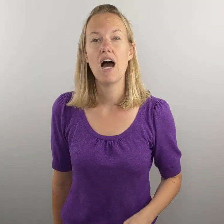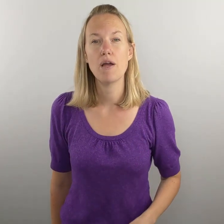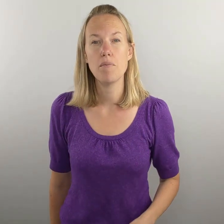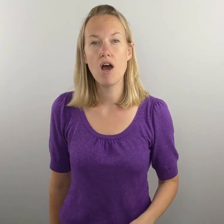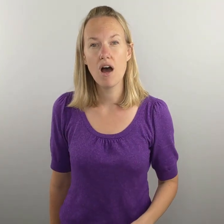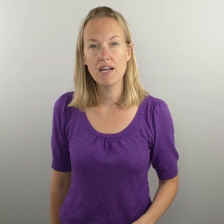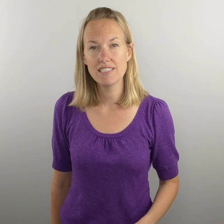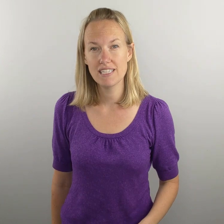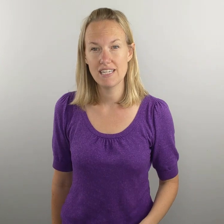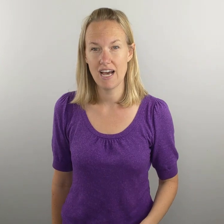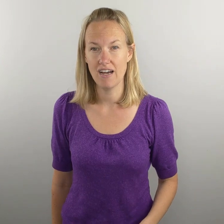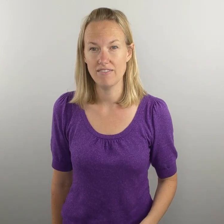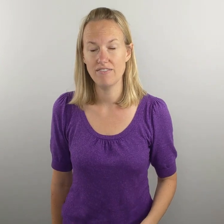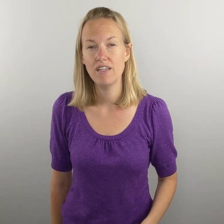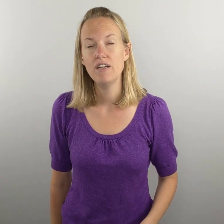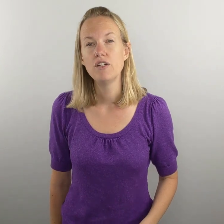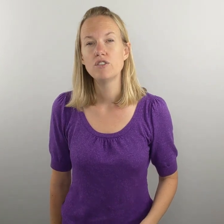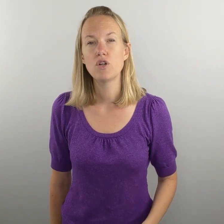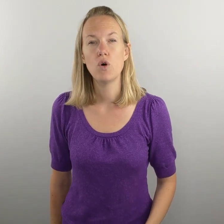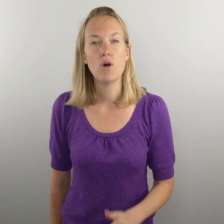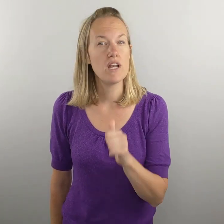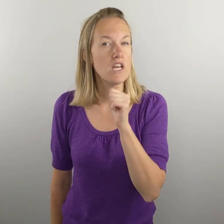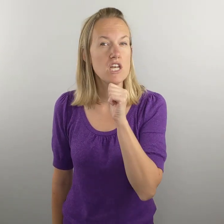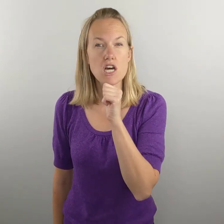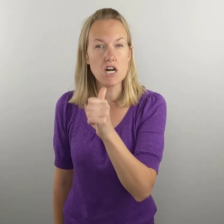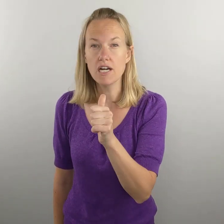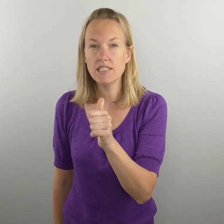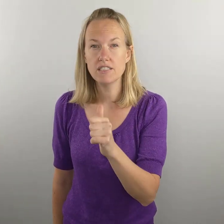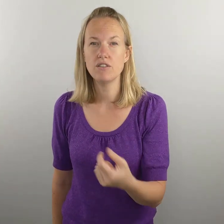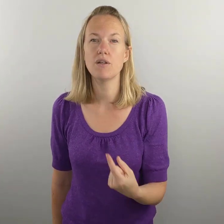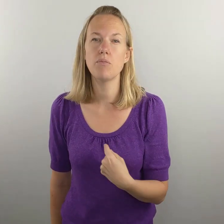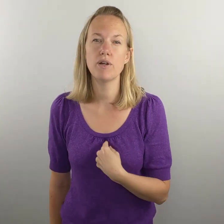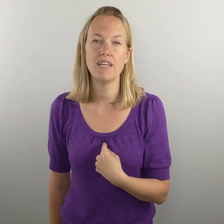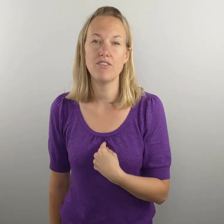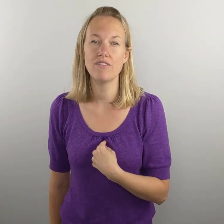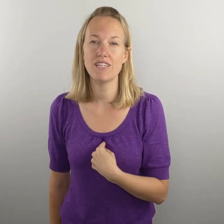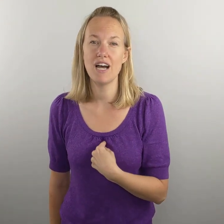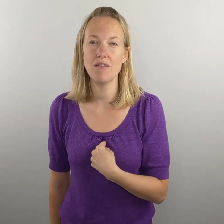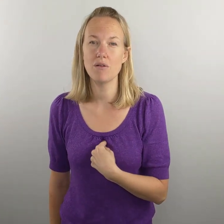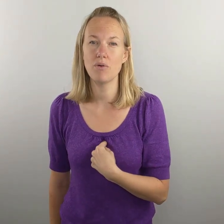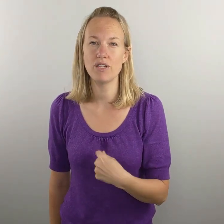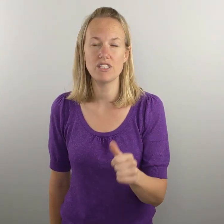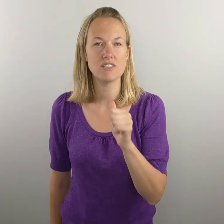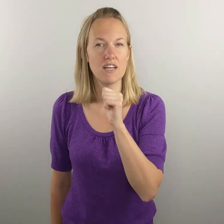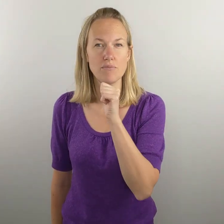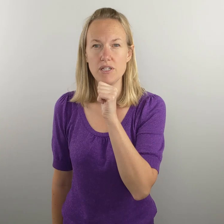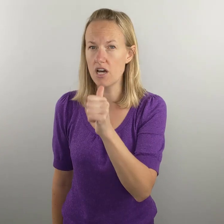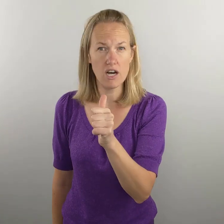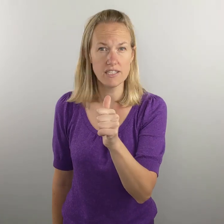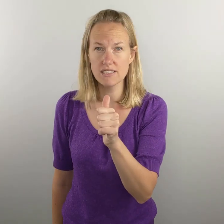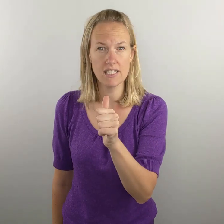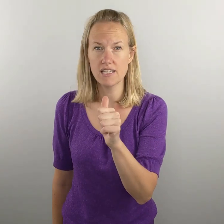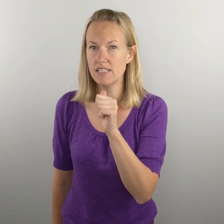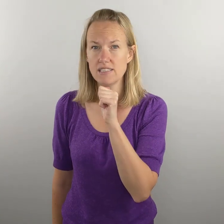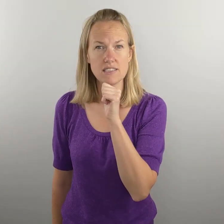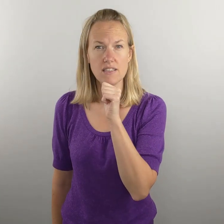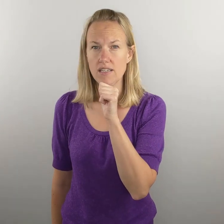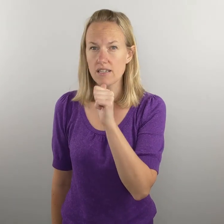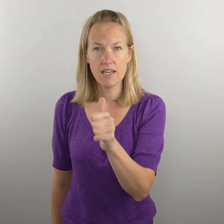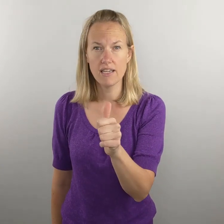I'm not enough. So not, you can point, if you have time, you can point to yourself, but not is like this. Okay,